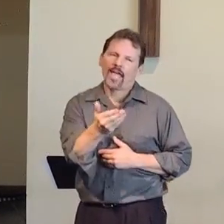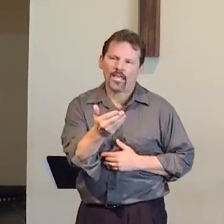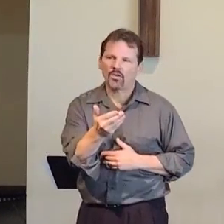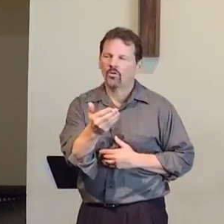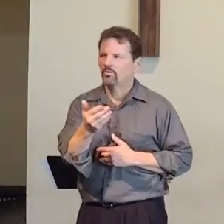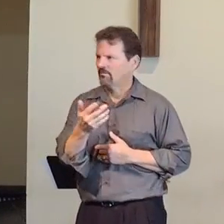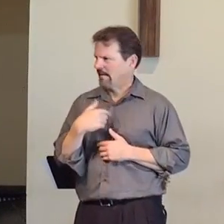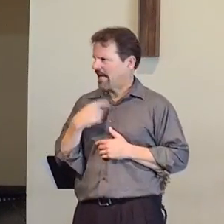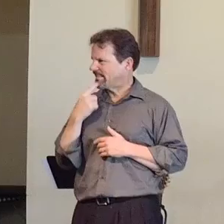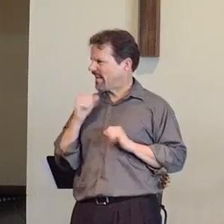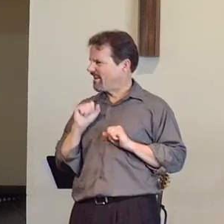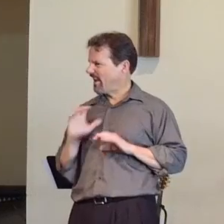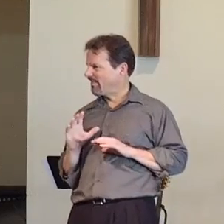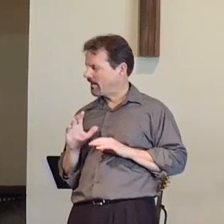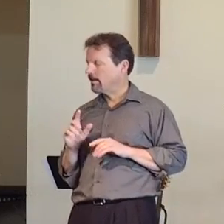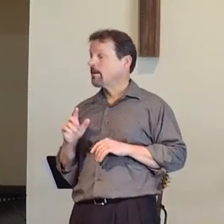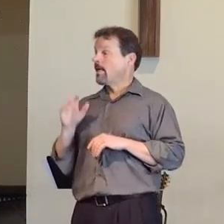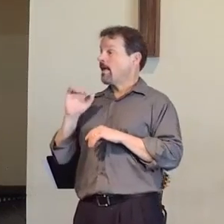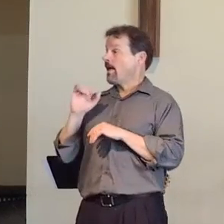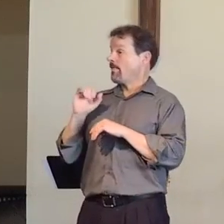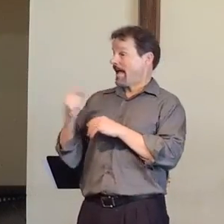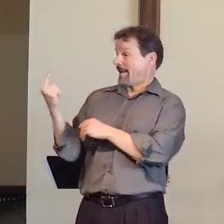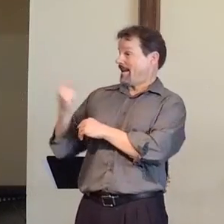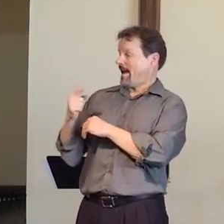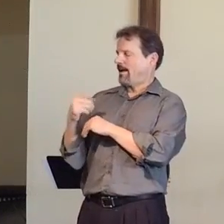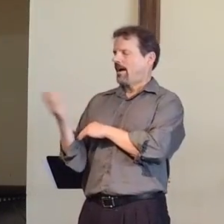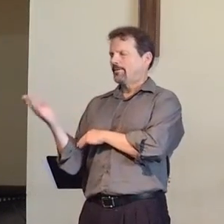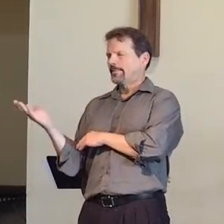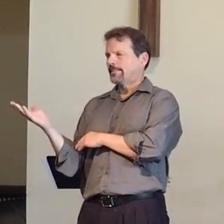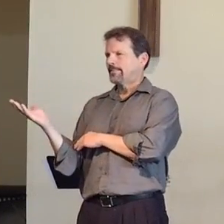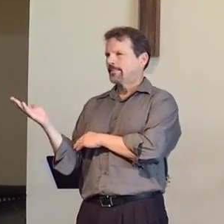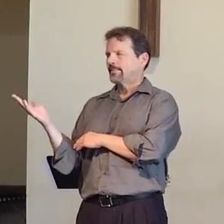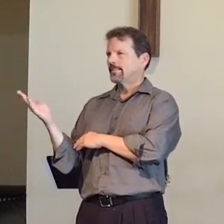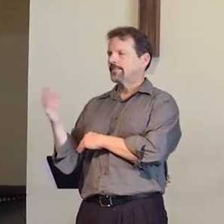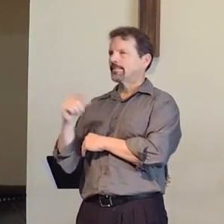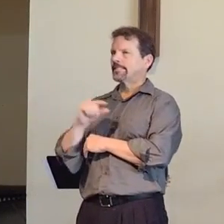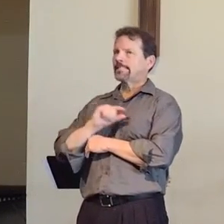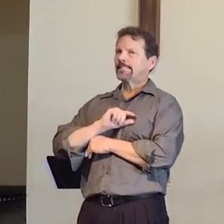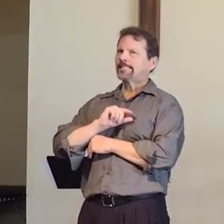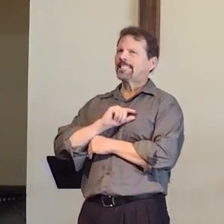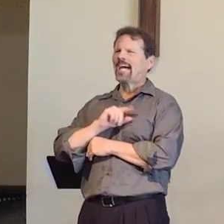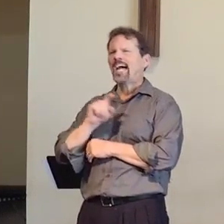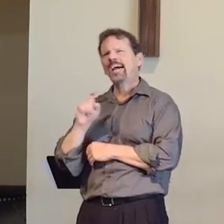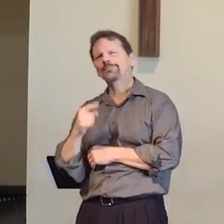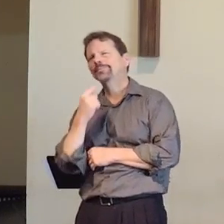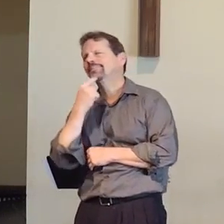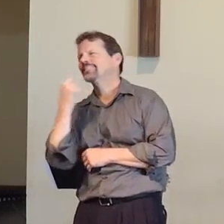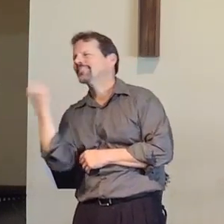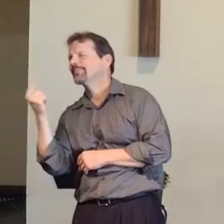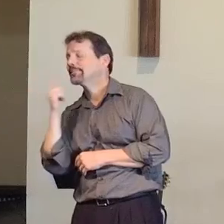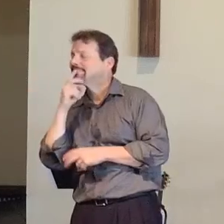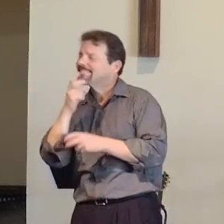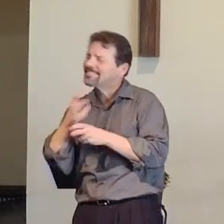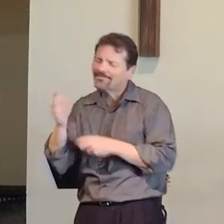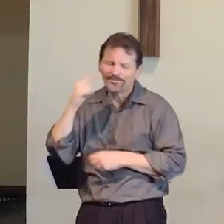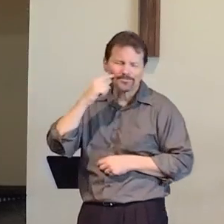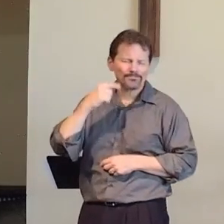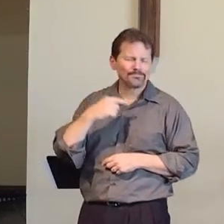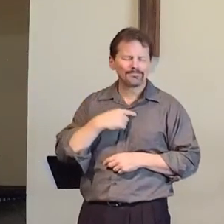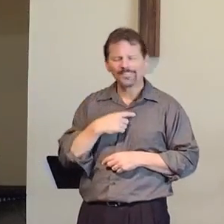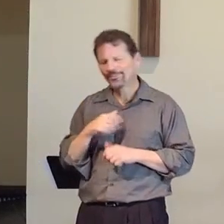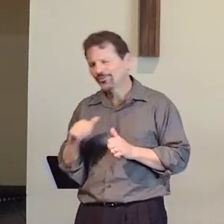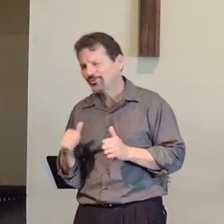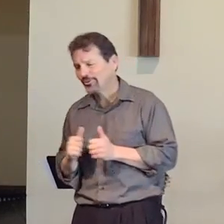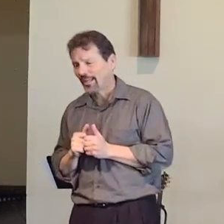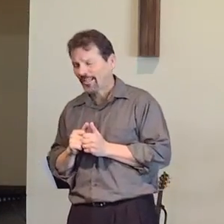went on, I couldn't help but thinking that I have to say something. As difficult and as challenging as this